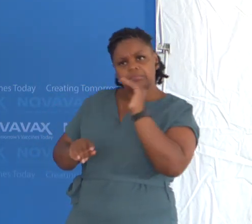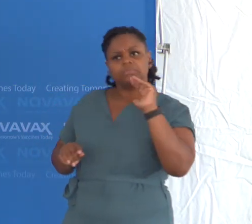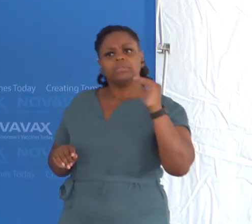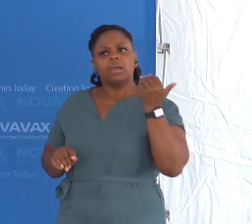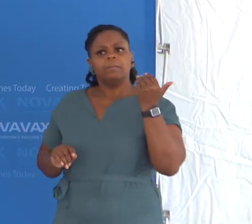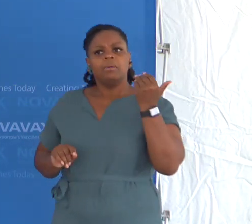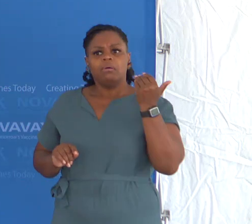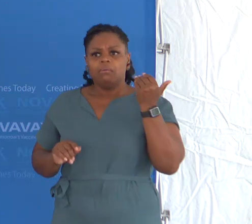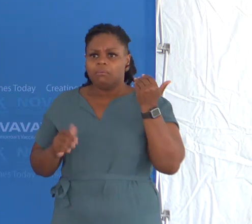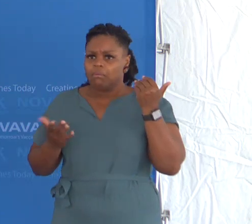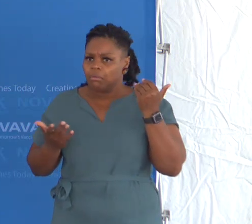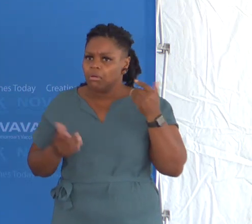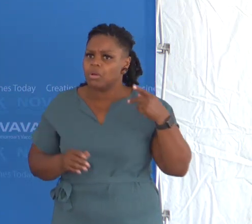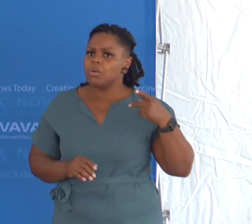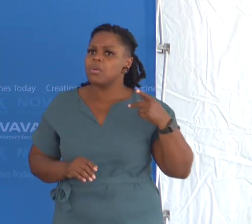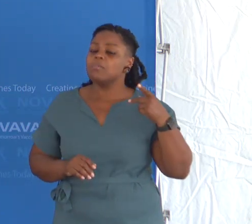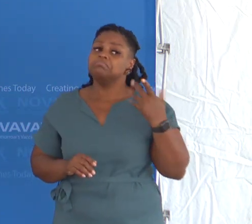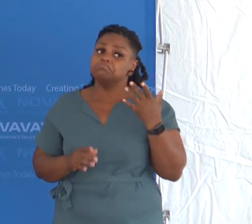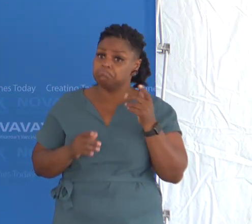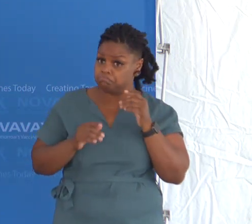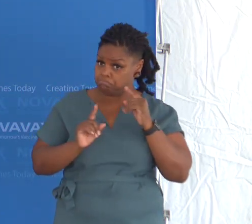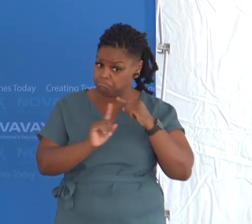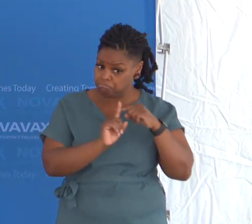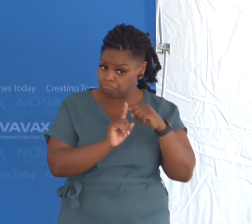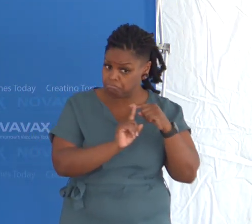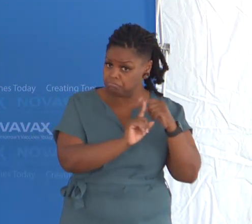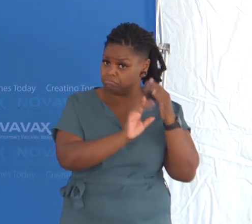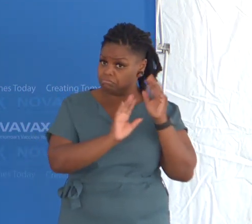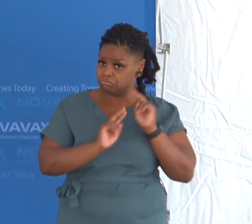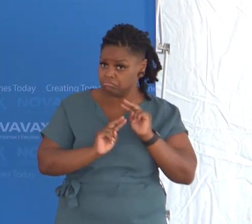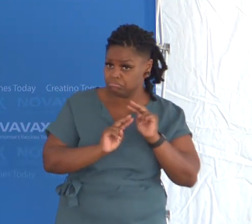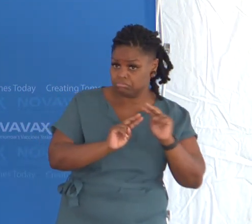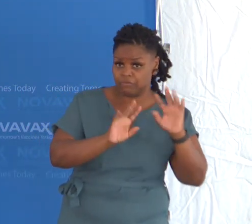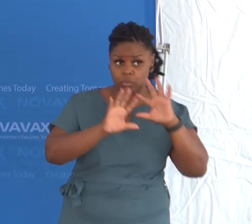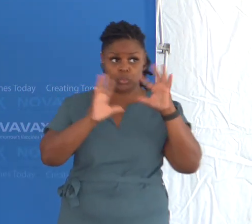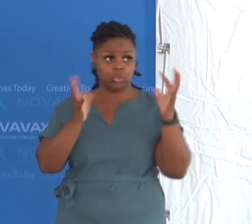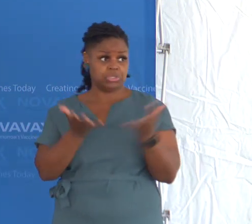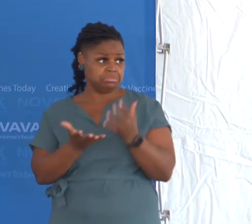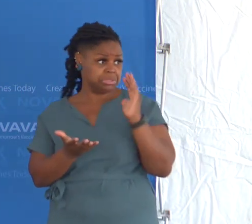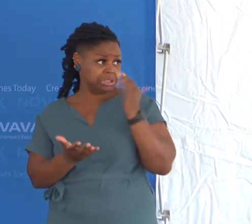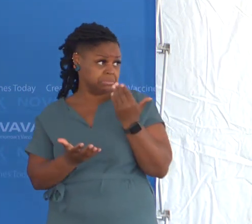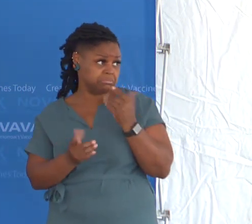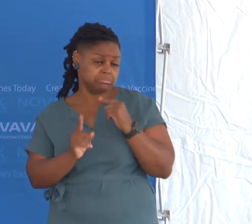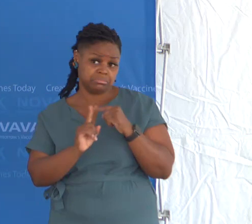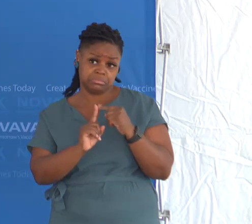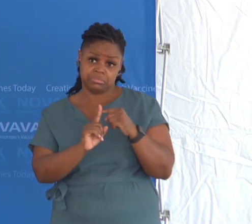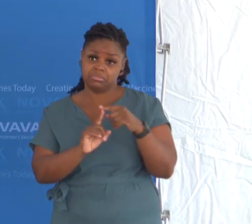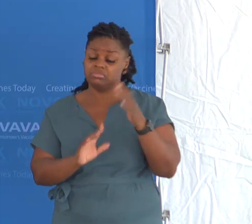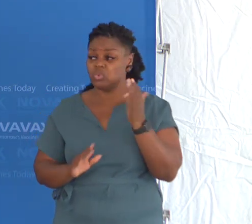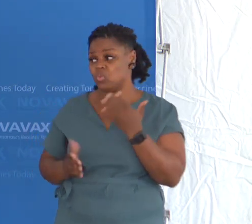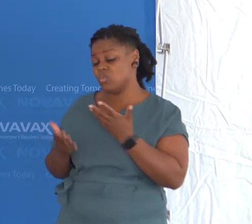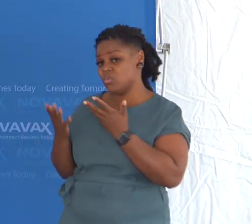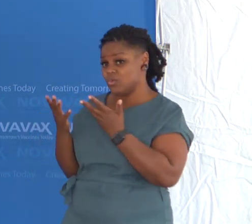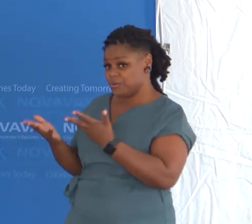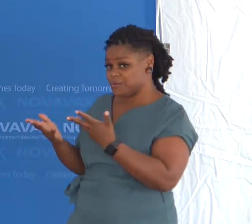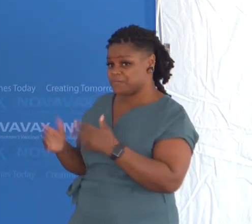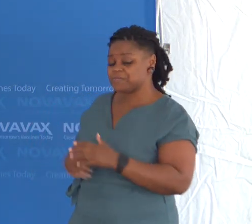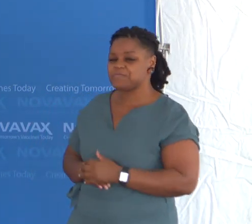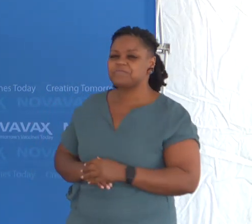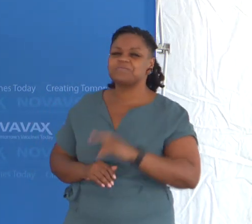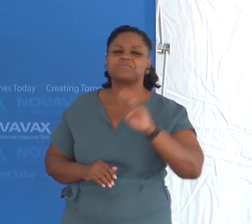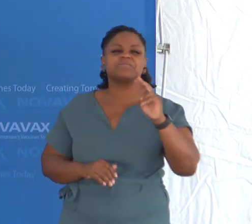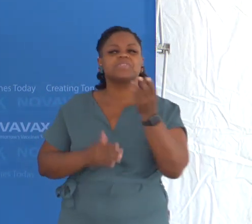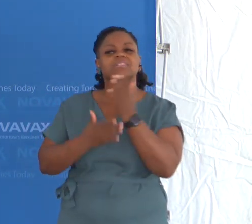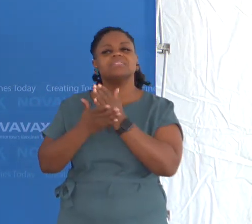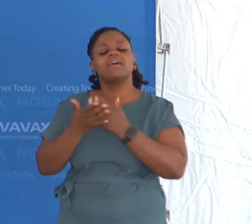the country, if not the world. And as Stan said, they're in their second phase of clinical trials, both domestically